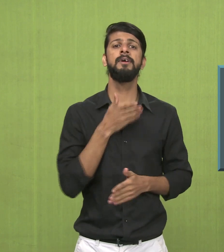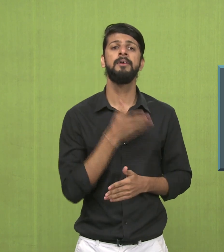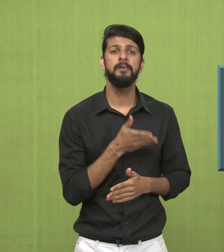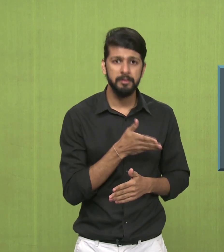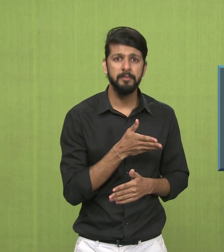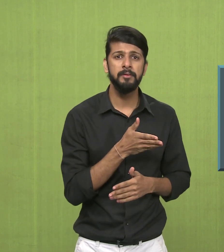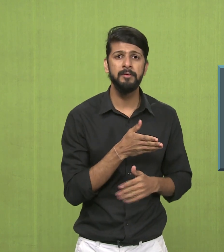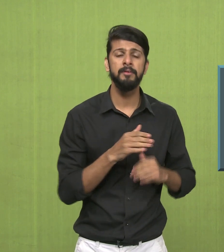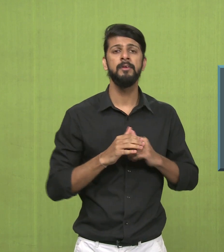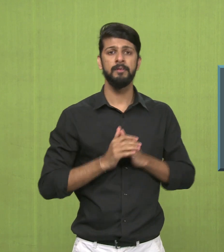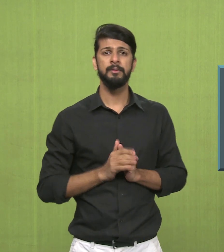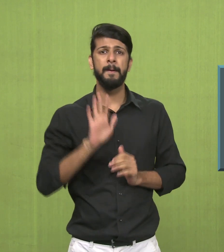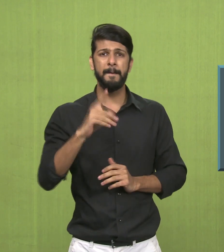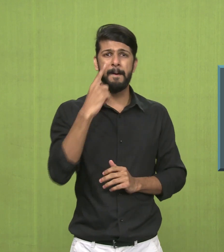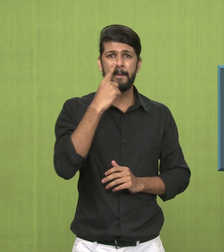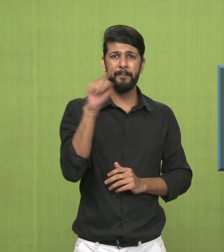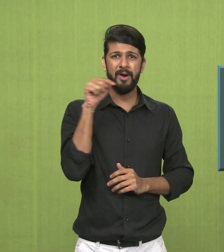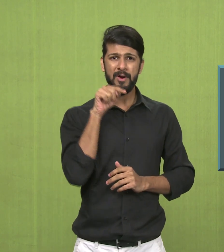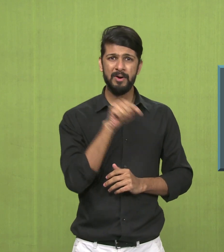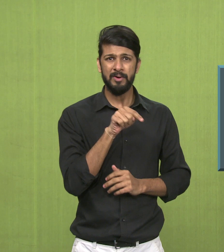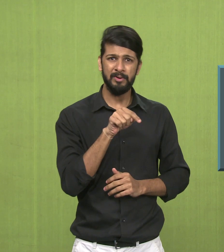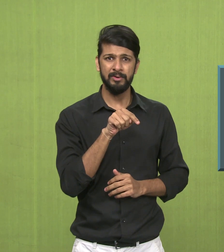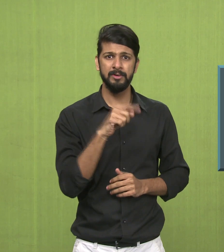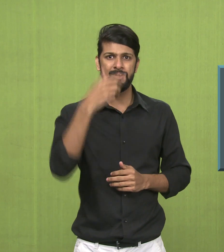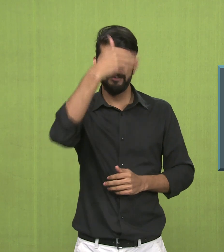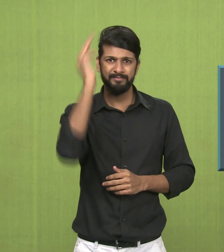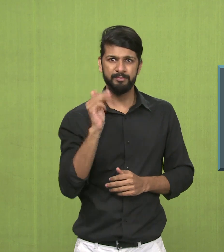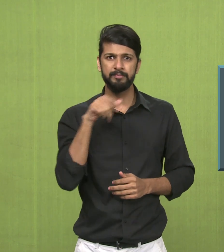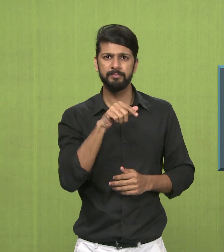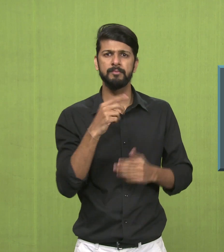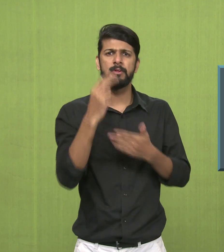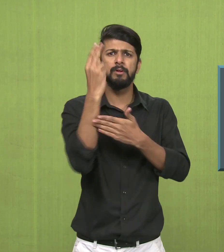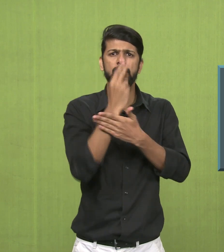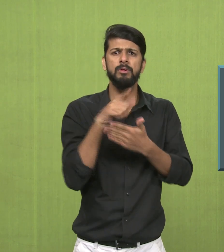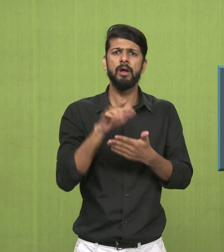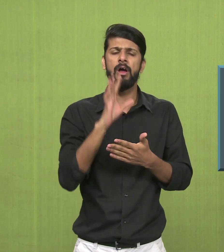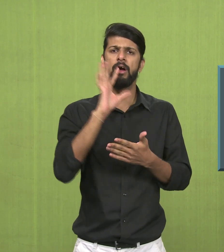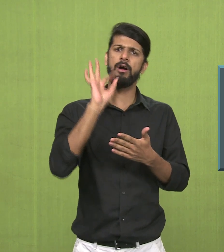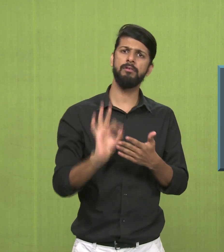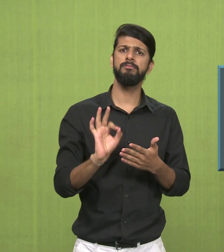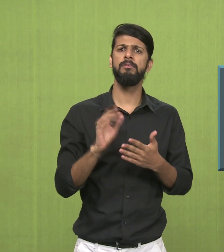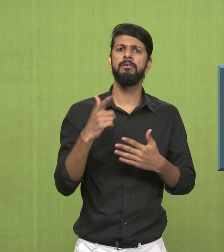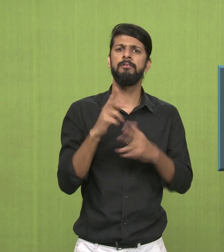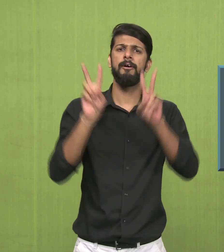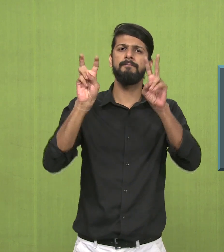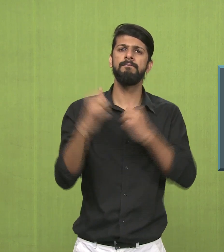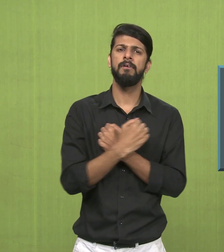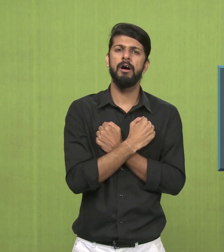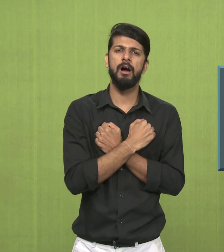M.F. Hussain made a number of paintings dedicated to Mother Teresa. M.F. Hussain